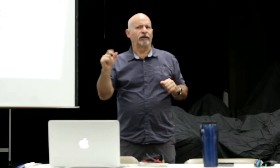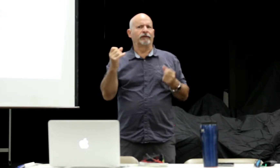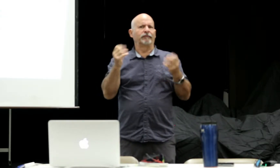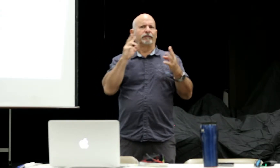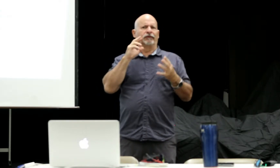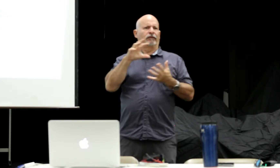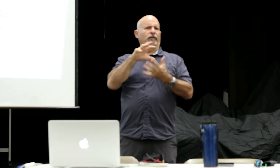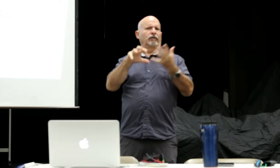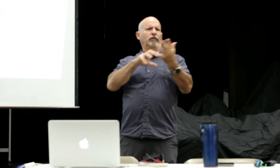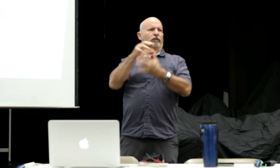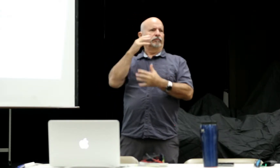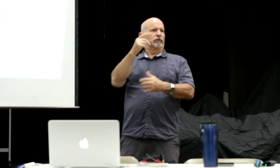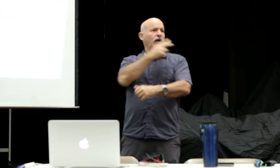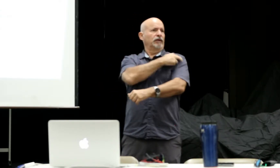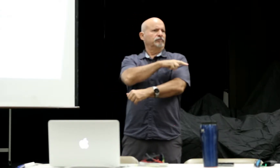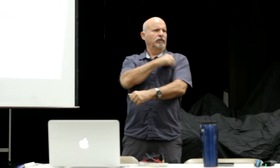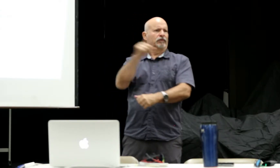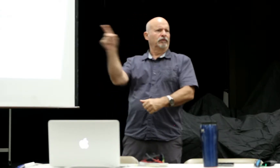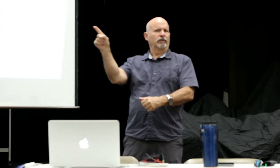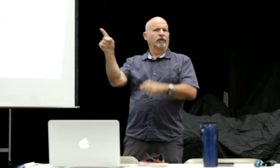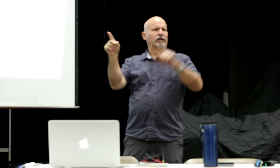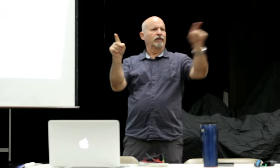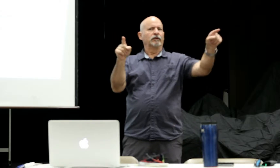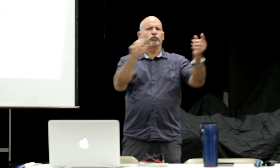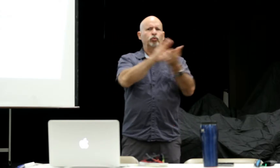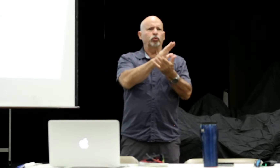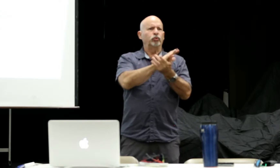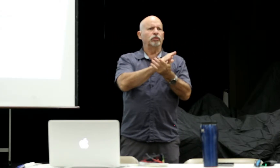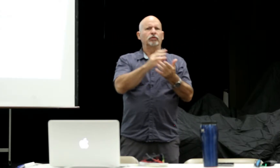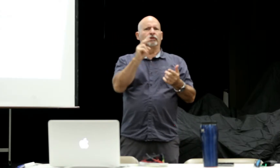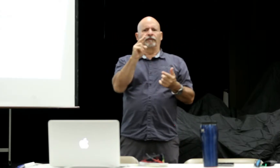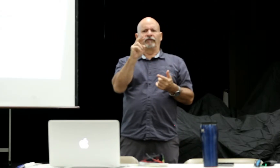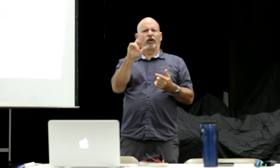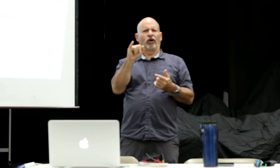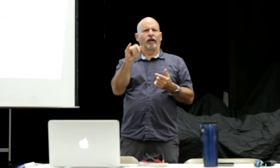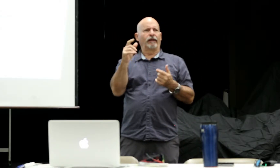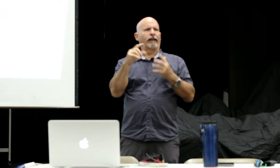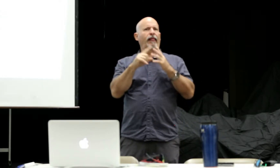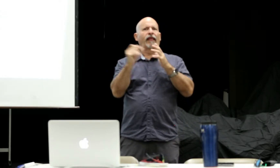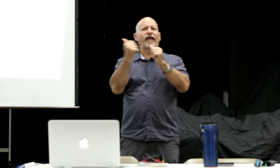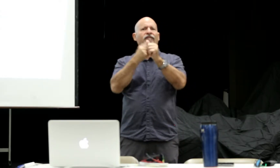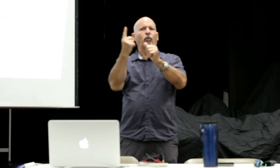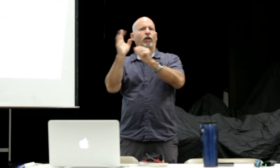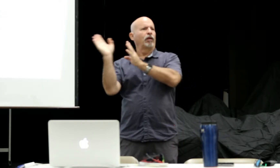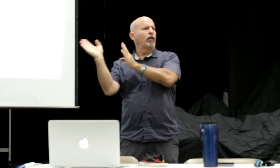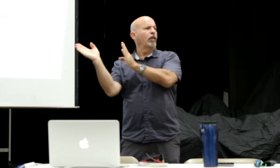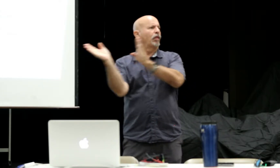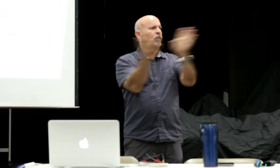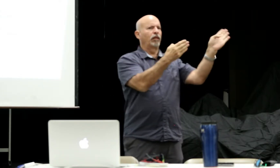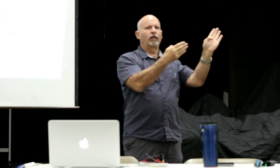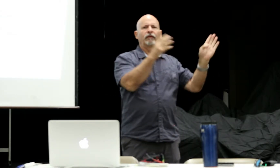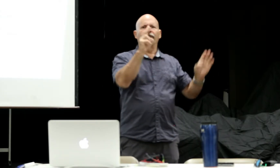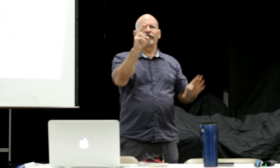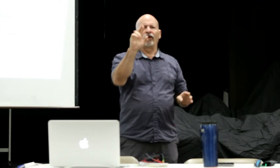be used. And the community was confused because they are starting to increase the use of VRI in schools,